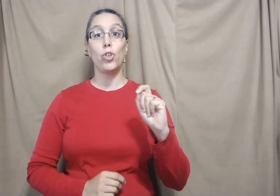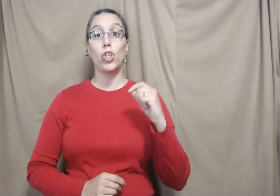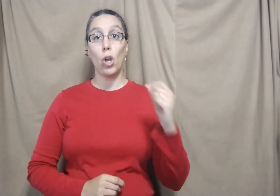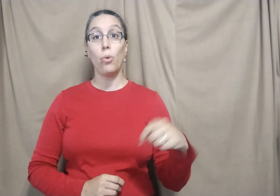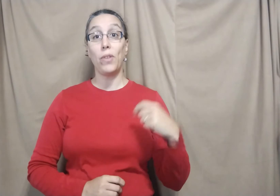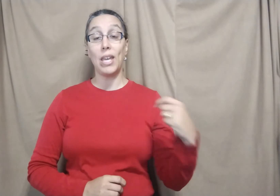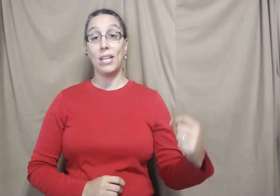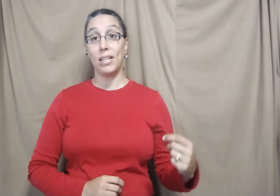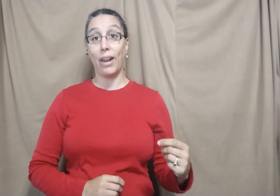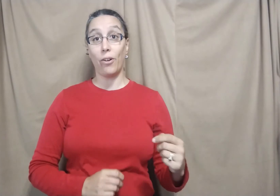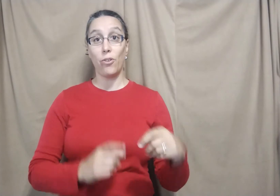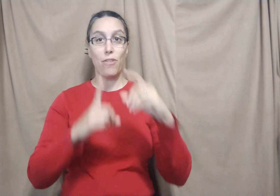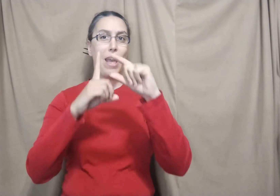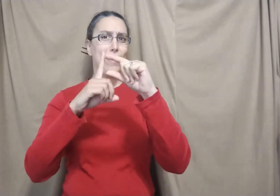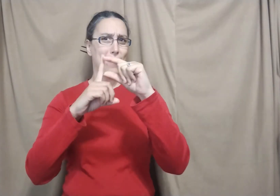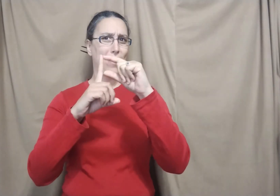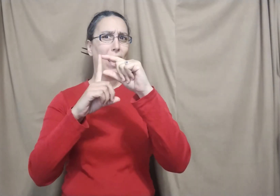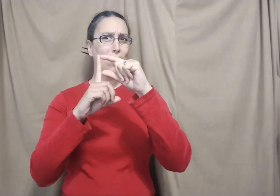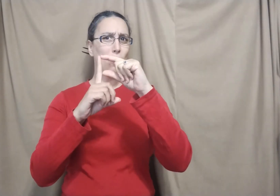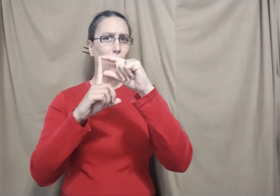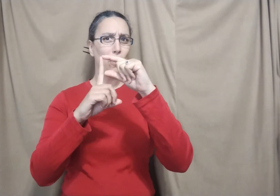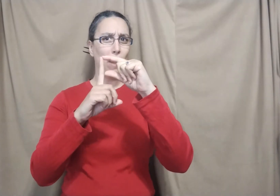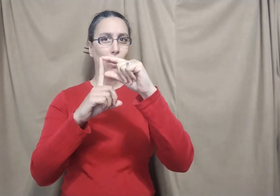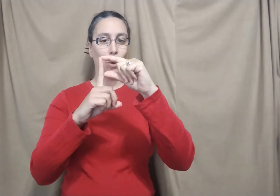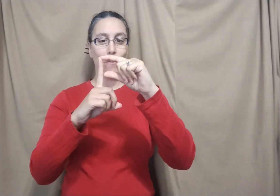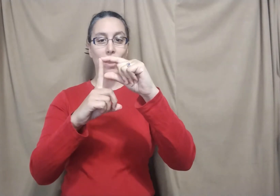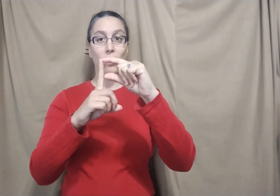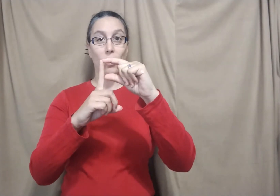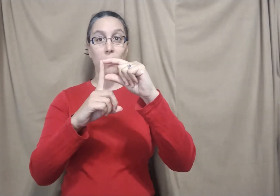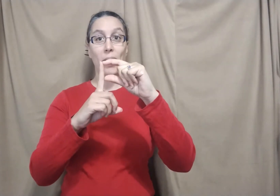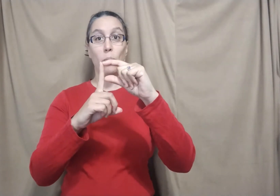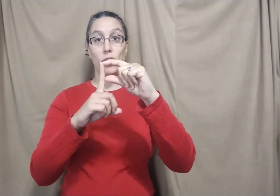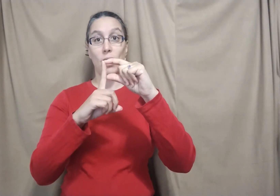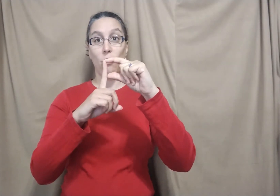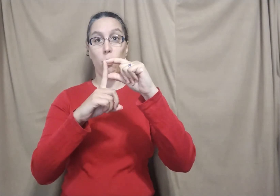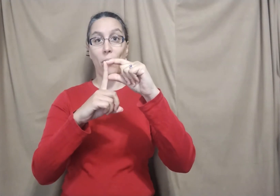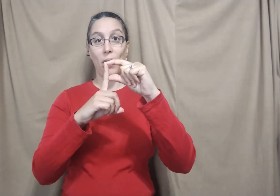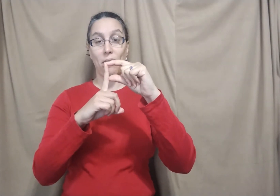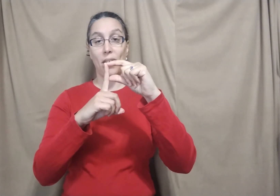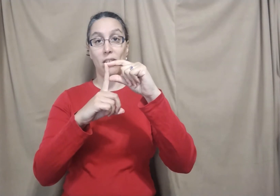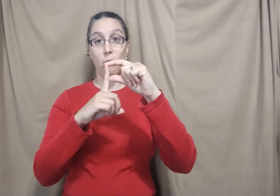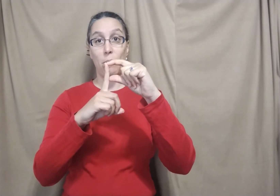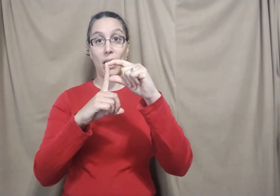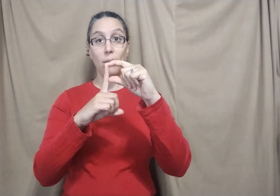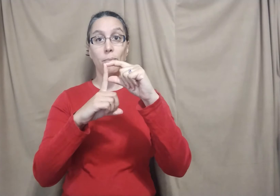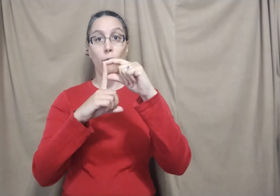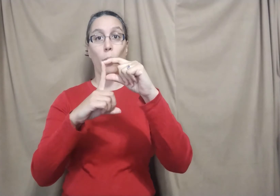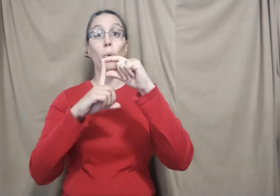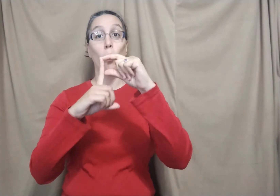show the hidden characters. This is kind of what the paragraph sign looks like, which is what that sign is mimicking for